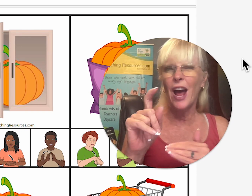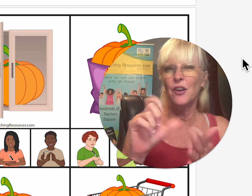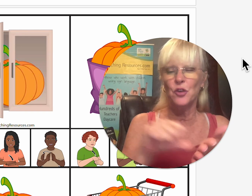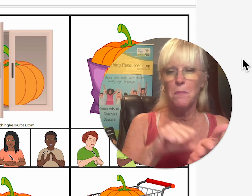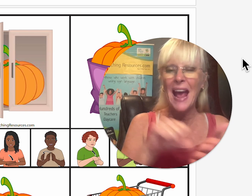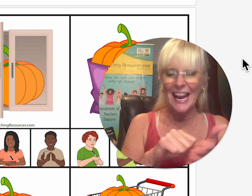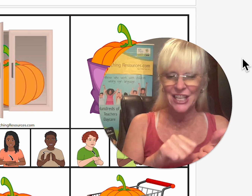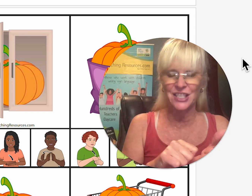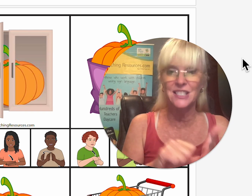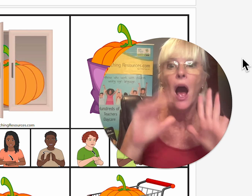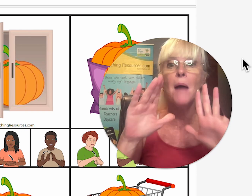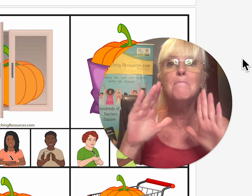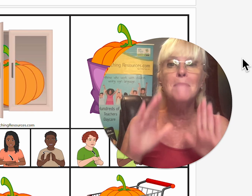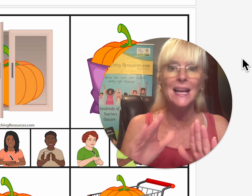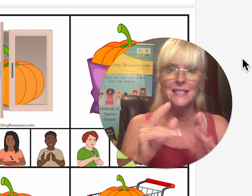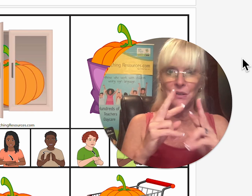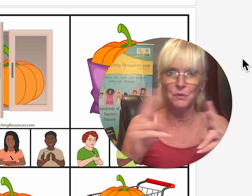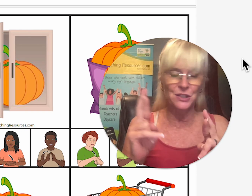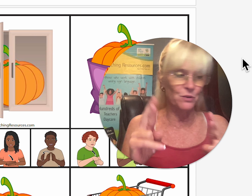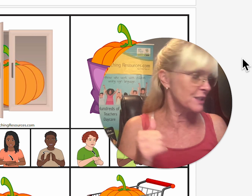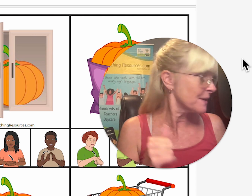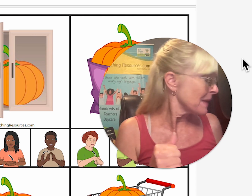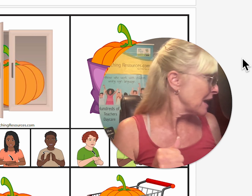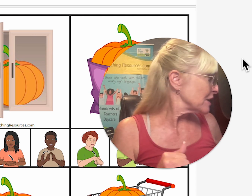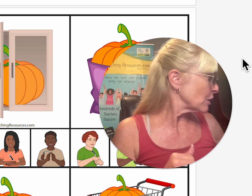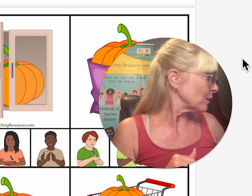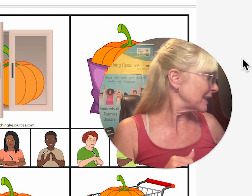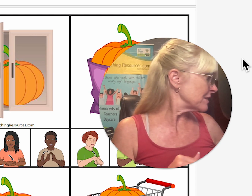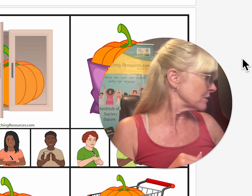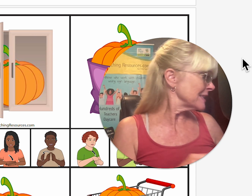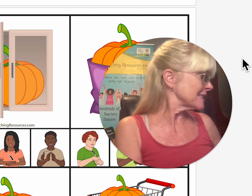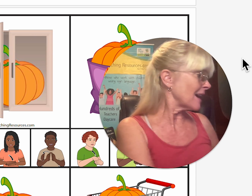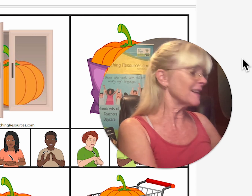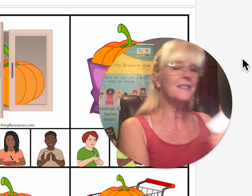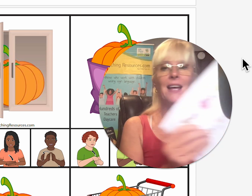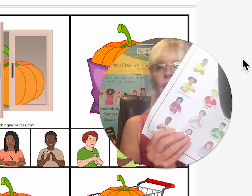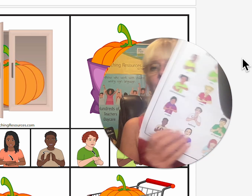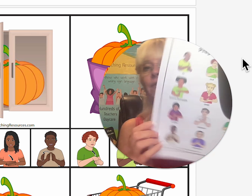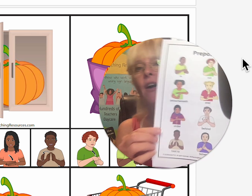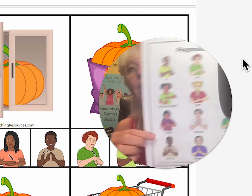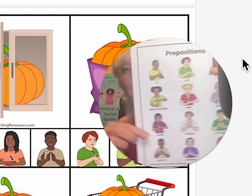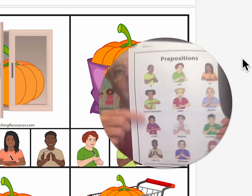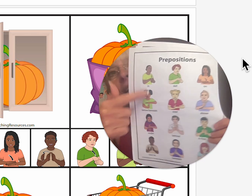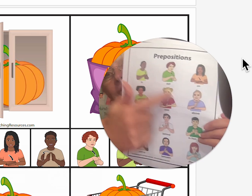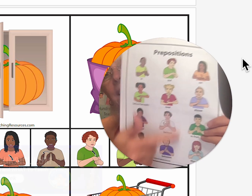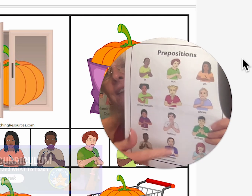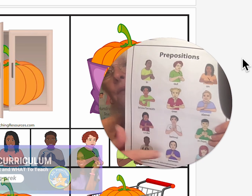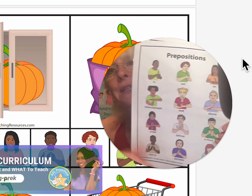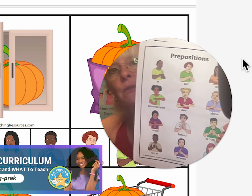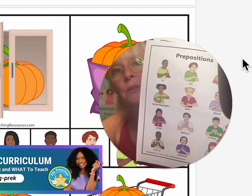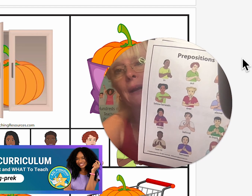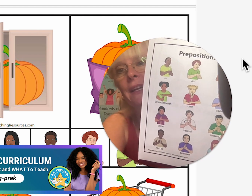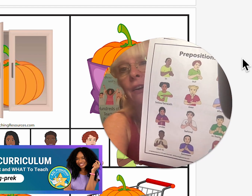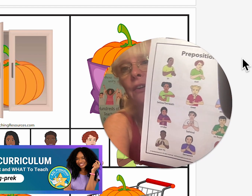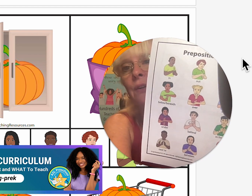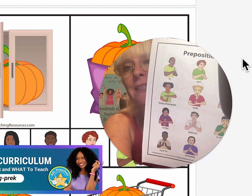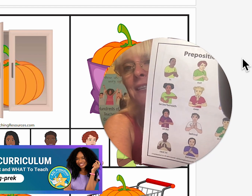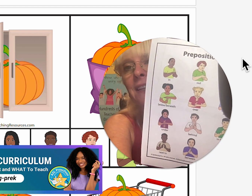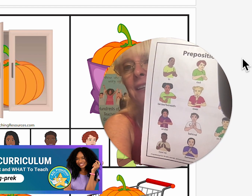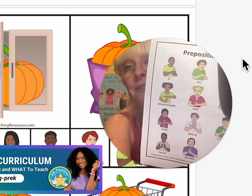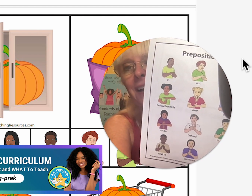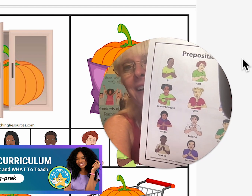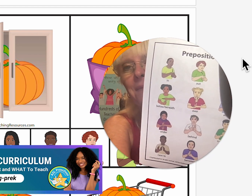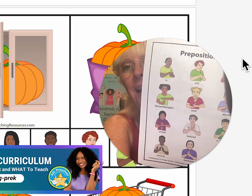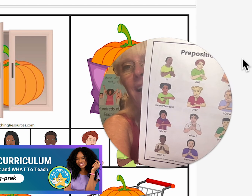over 100 pages. Amazing resource. So these are the signs that are involved in the resource right here. You can